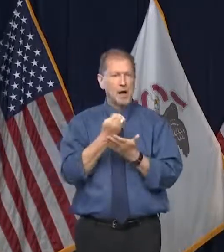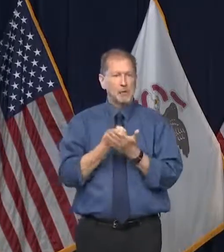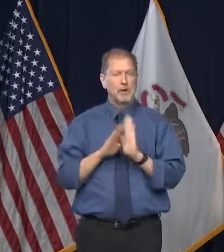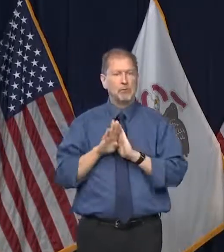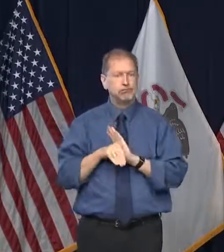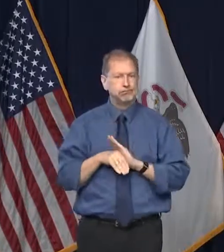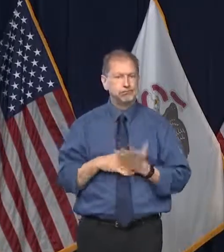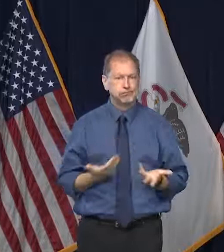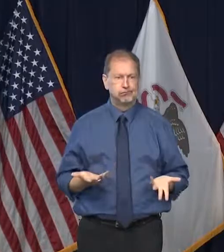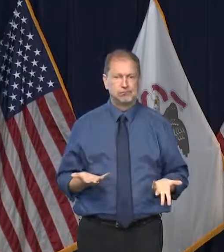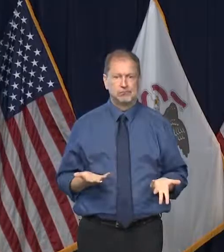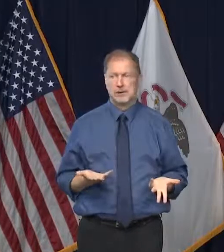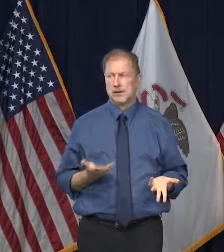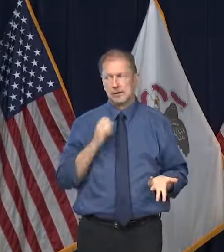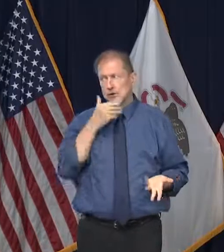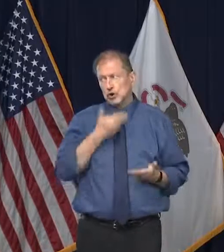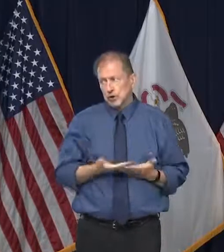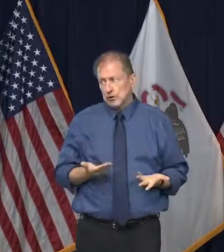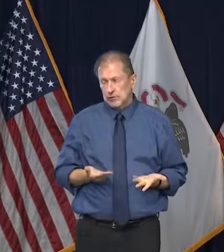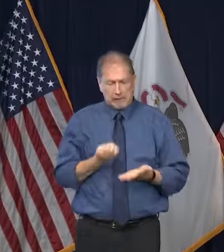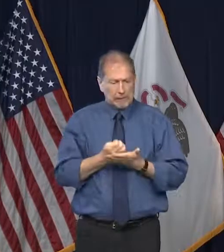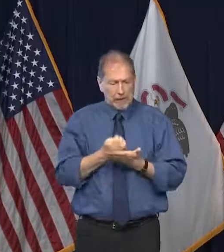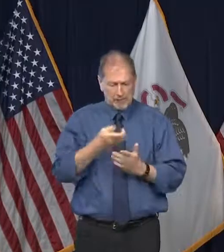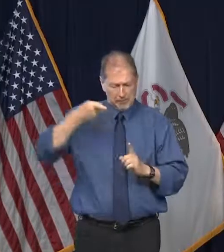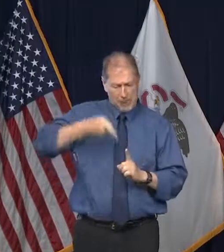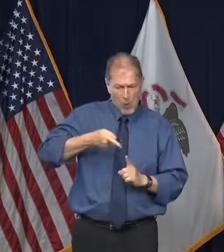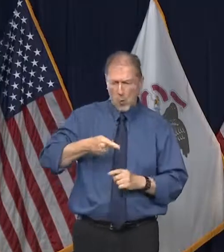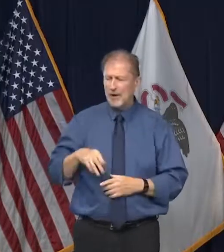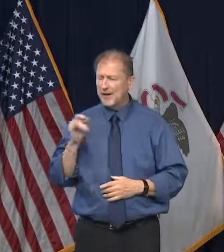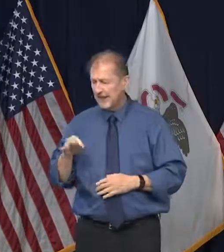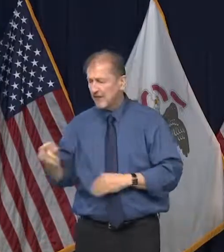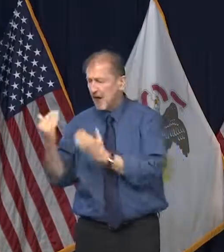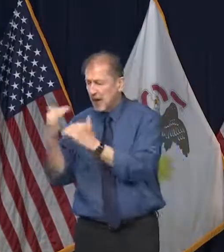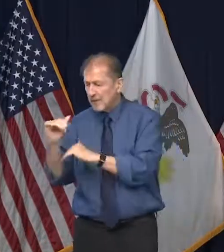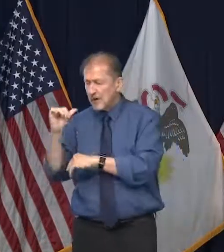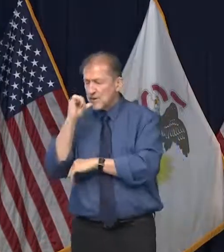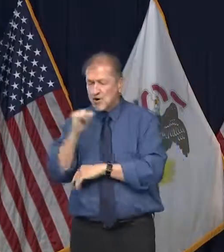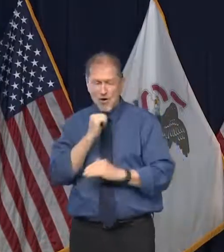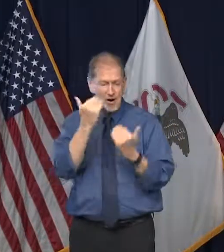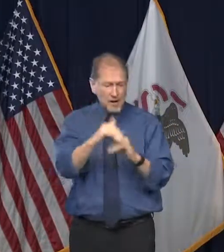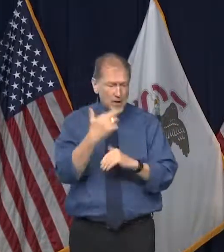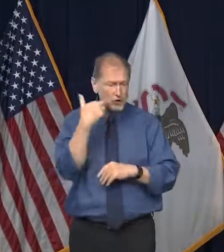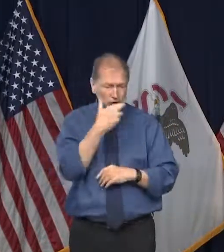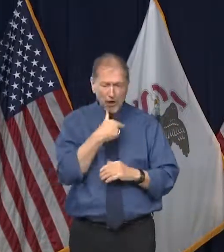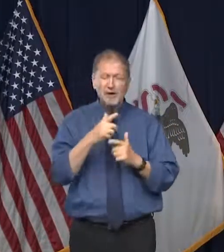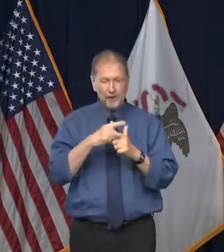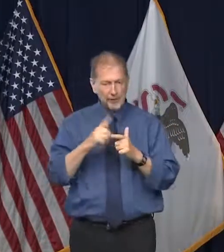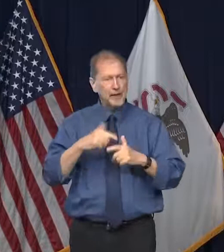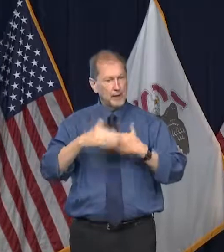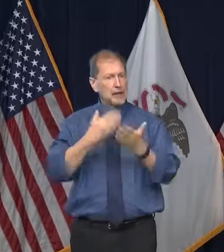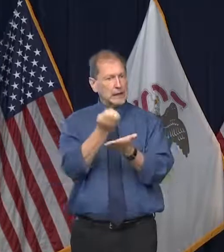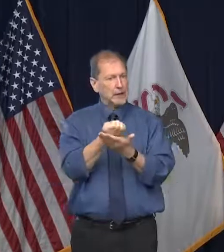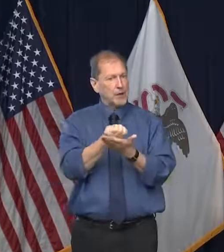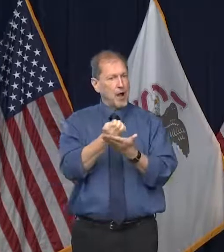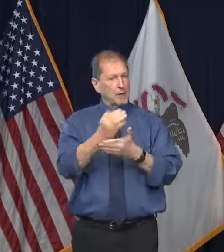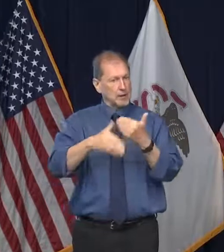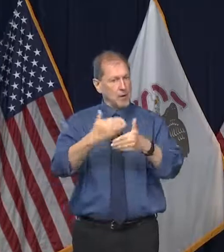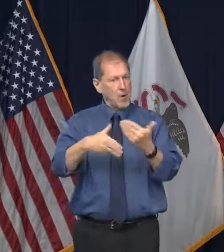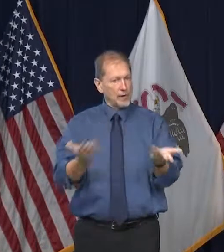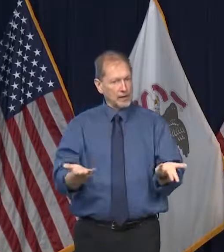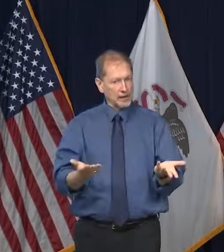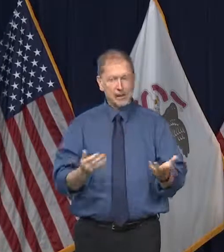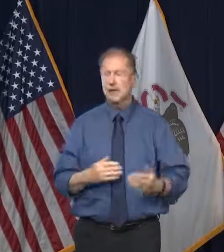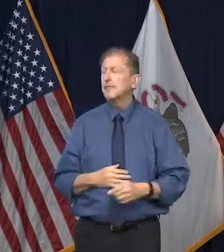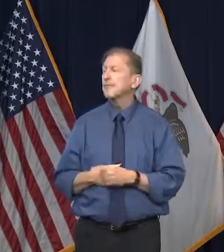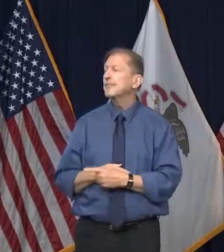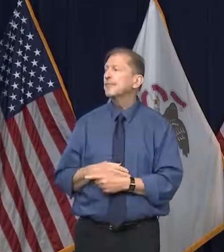for everybody. But if you want to keep the economy moving forward, they ought to go enforce the mitigations that we put in place. Shruti at Bloomberg